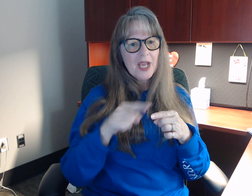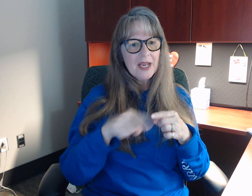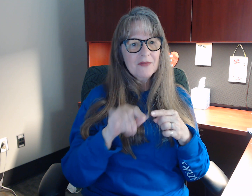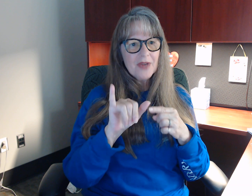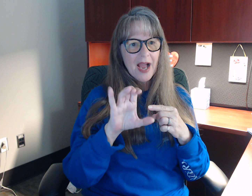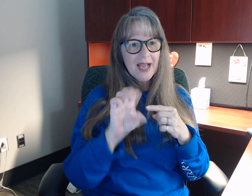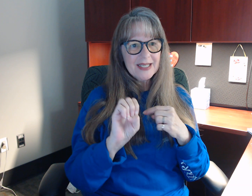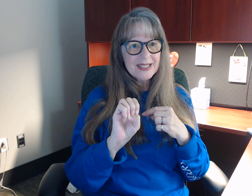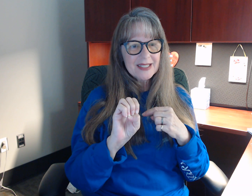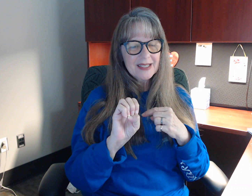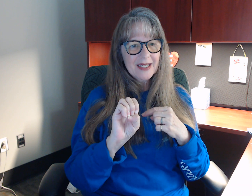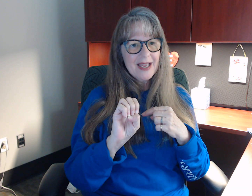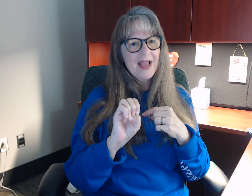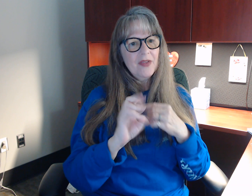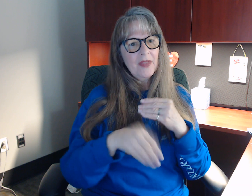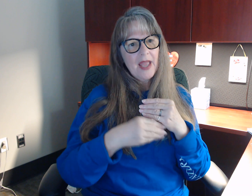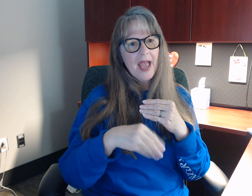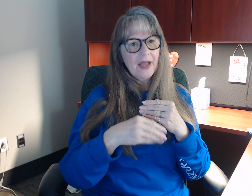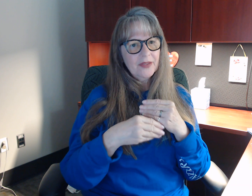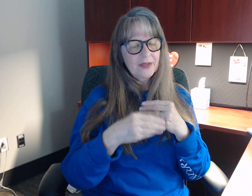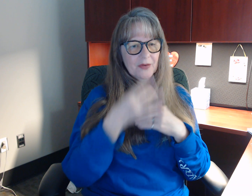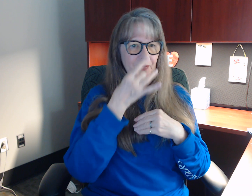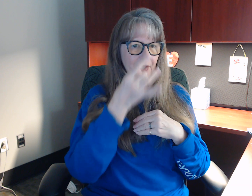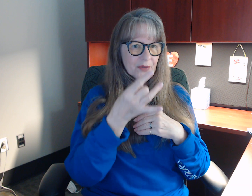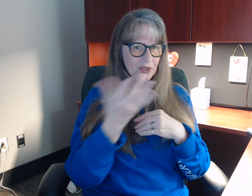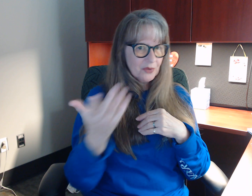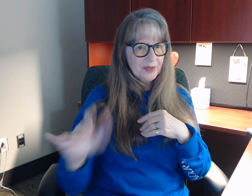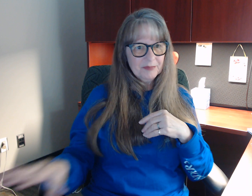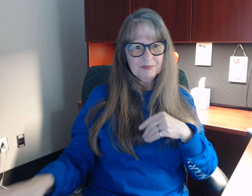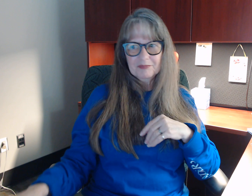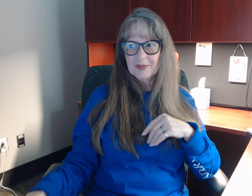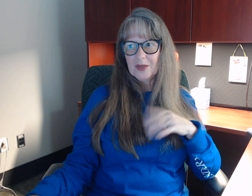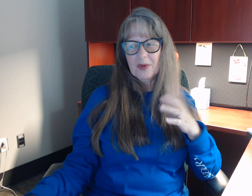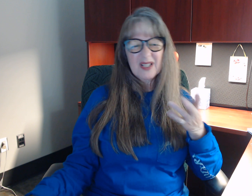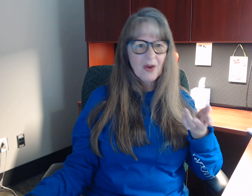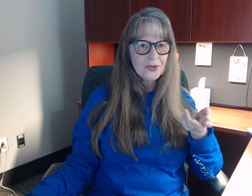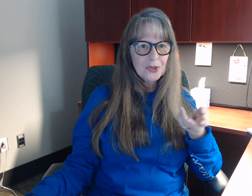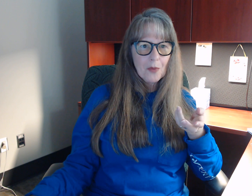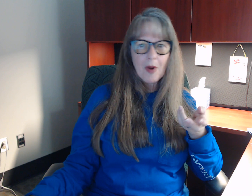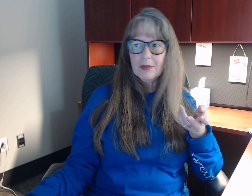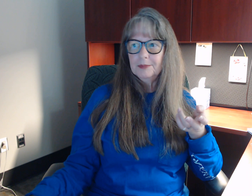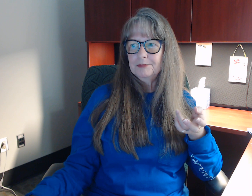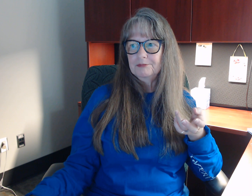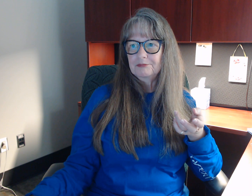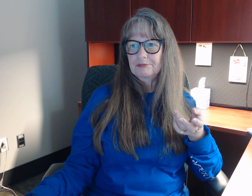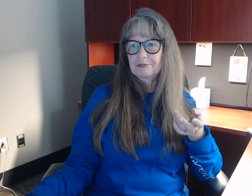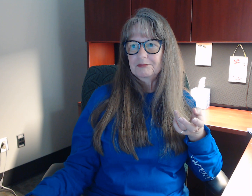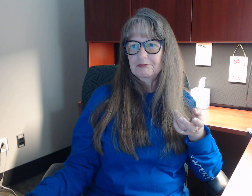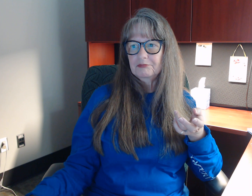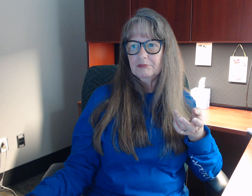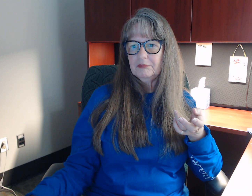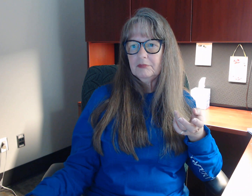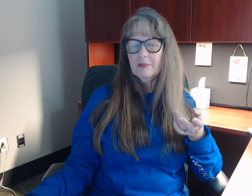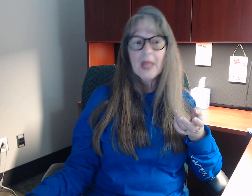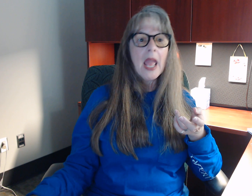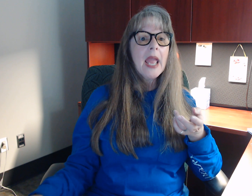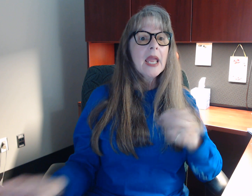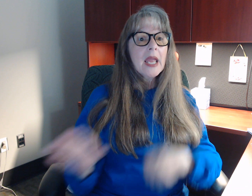shaved ice, and then they add the flavors to it. So it's called snowball. Here's